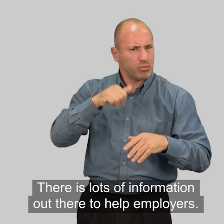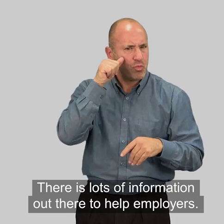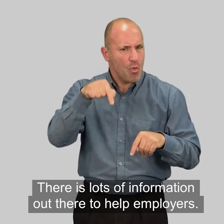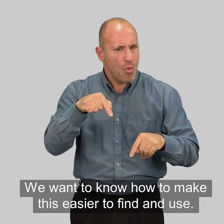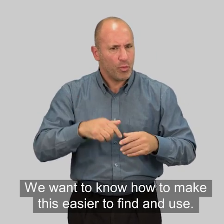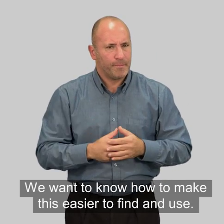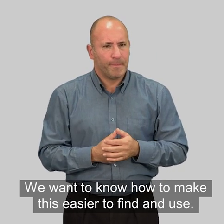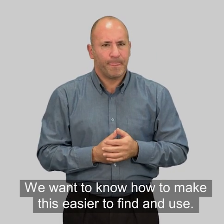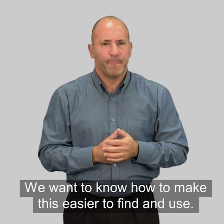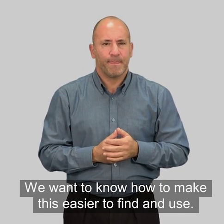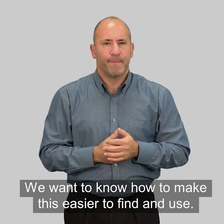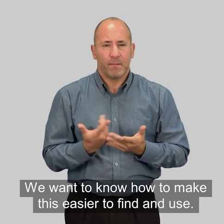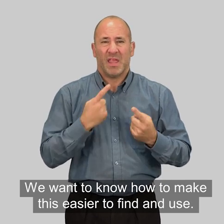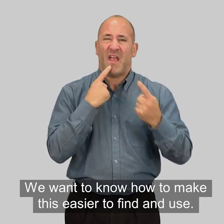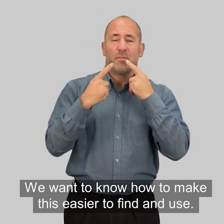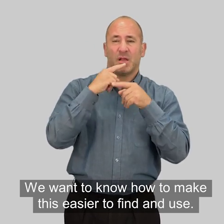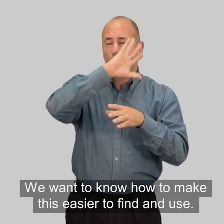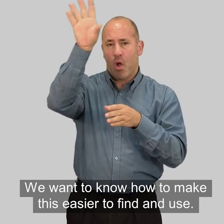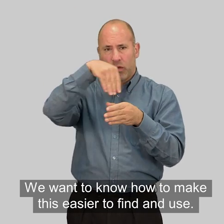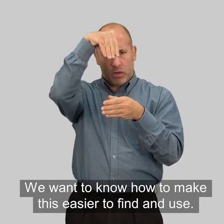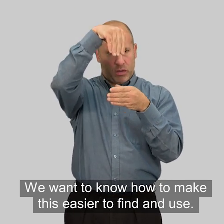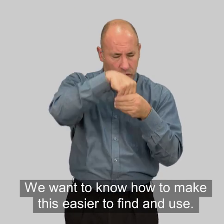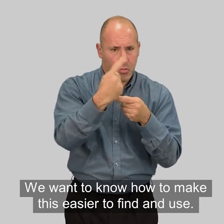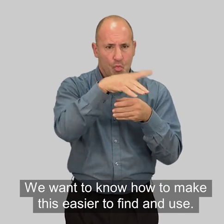We want to know how to make this easier to find and use.